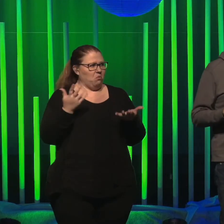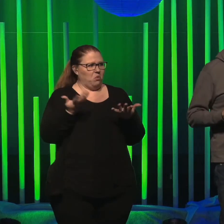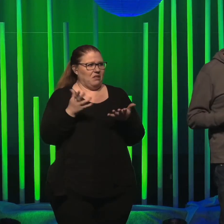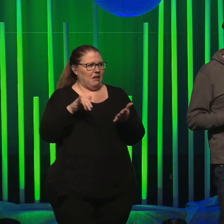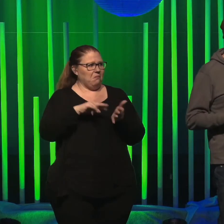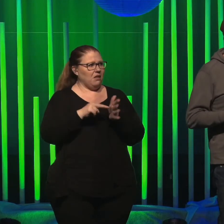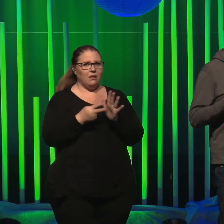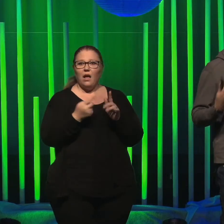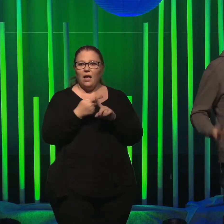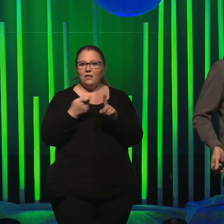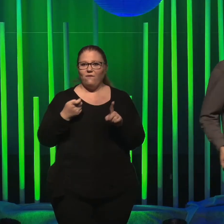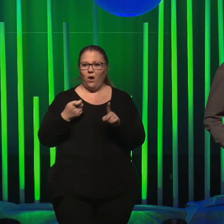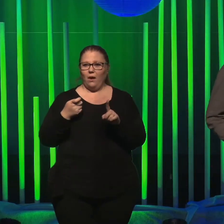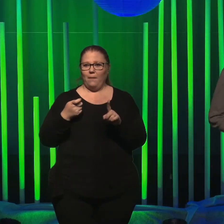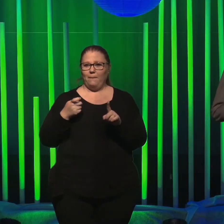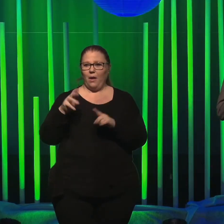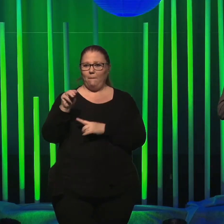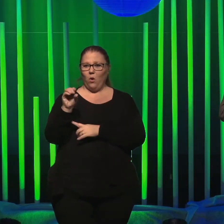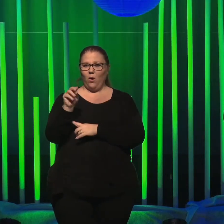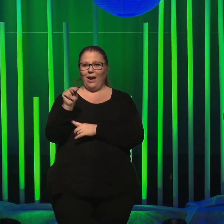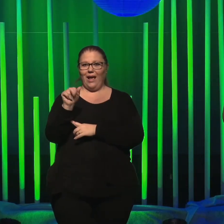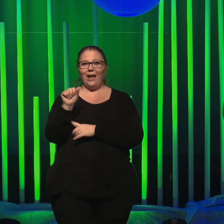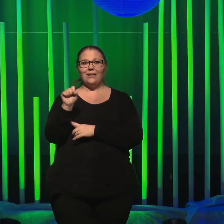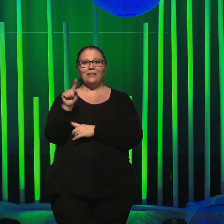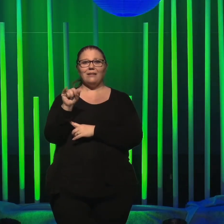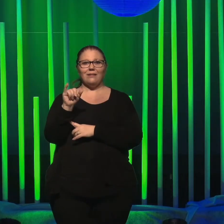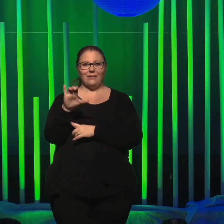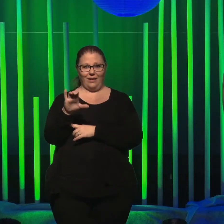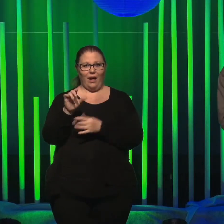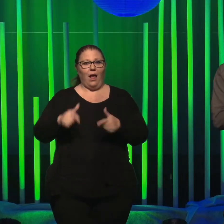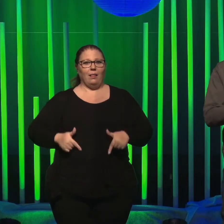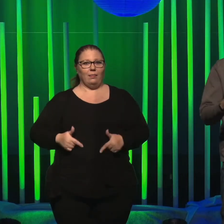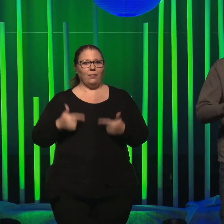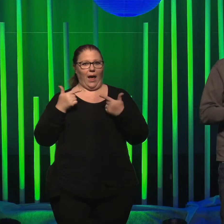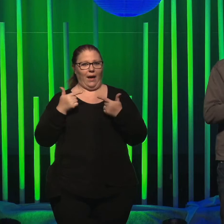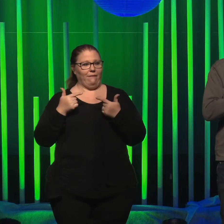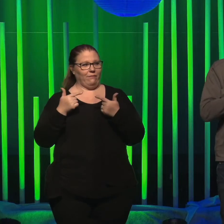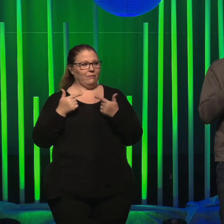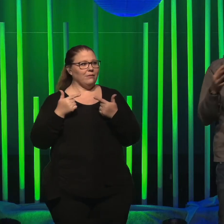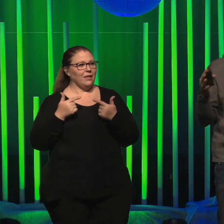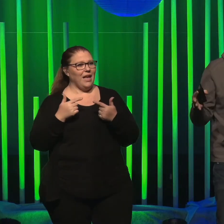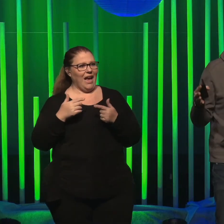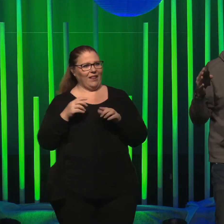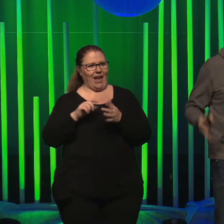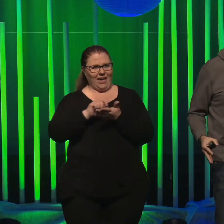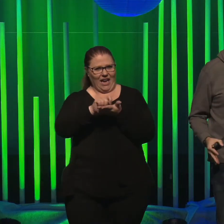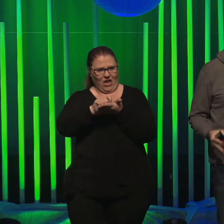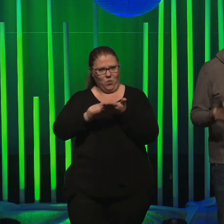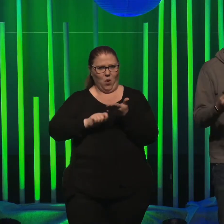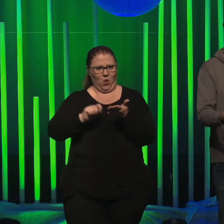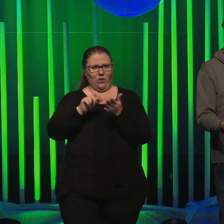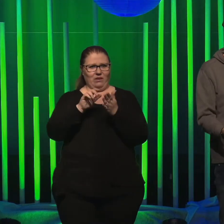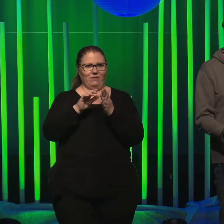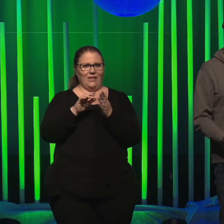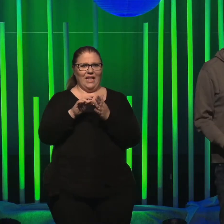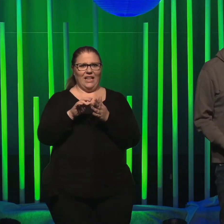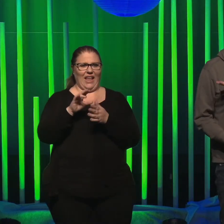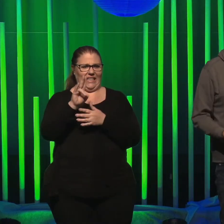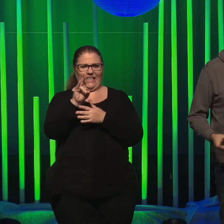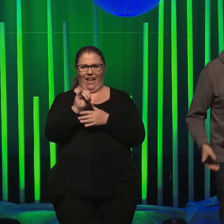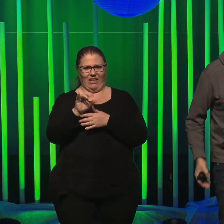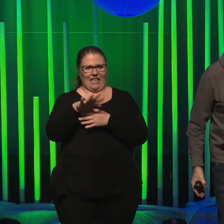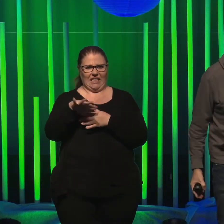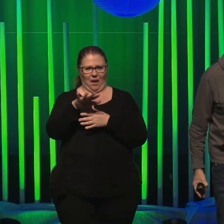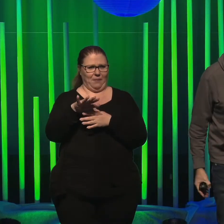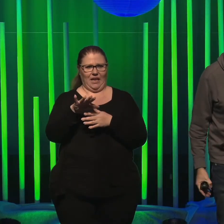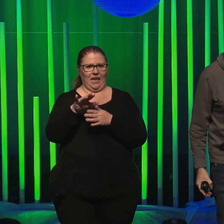of comes from monastic life, particularly St. Benedict, who wrote kind of this rule of life. He had 70-some rules that you had to follow. I don't